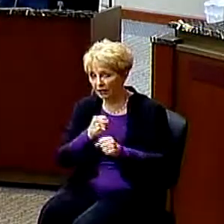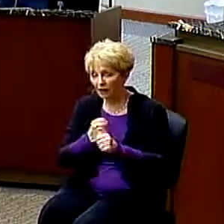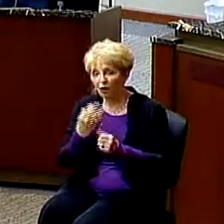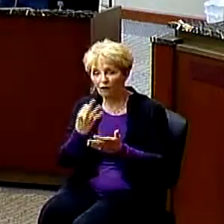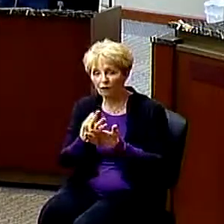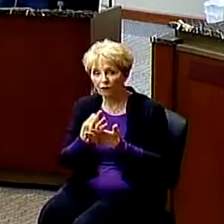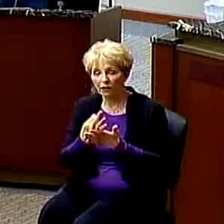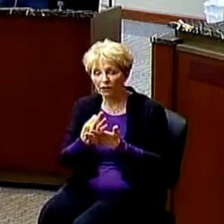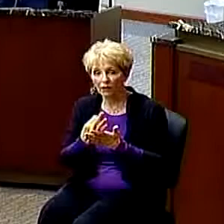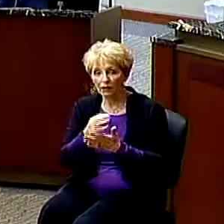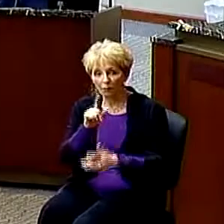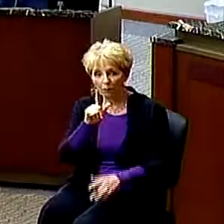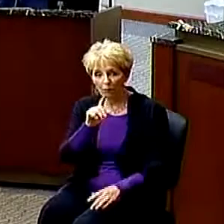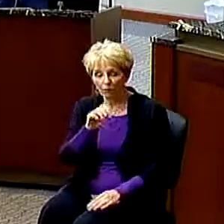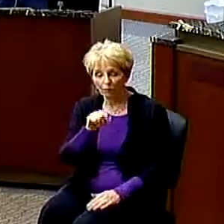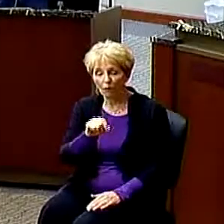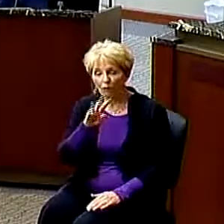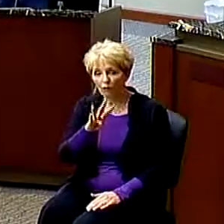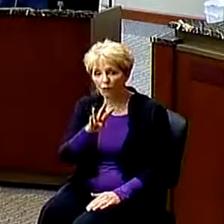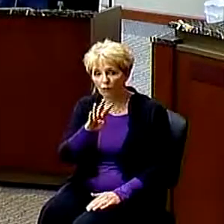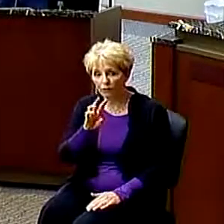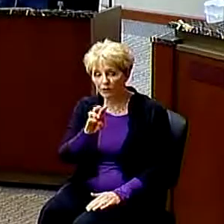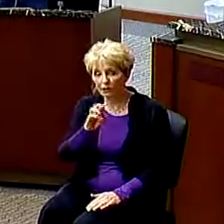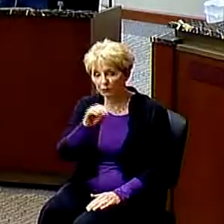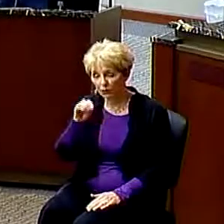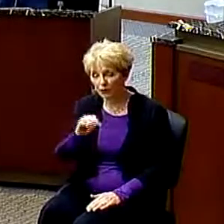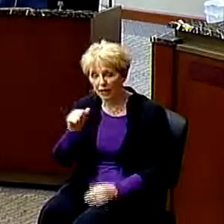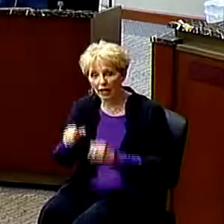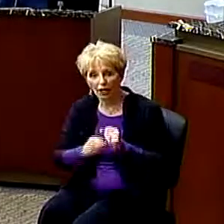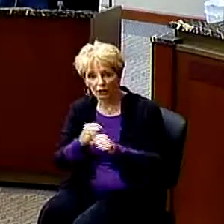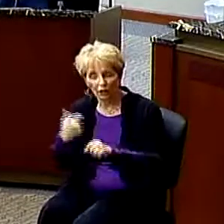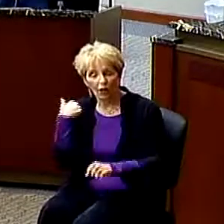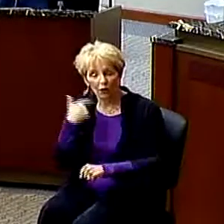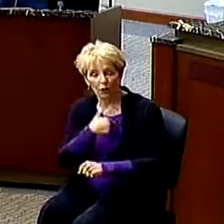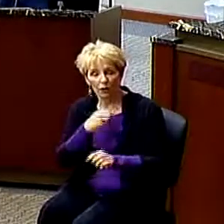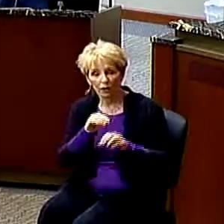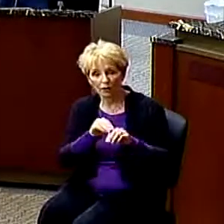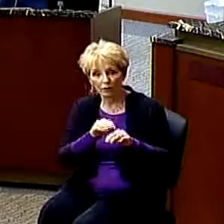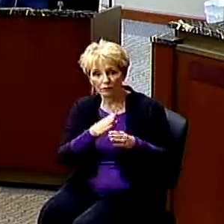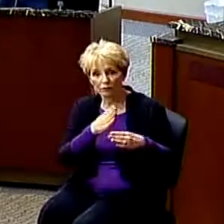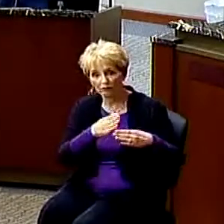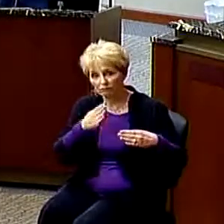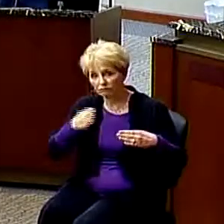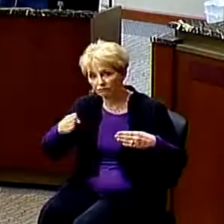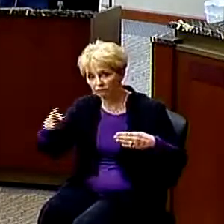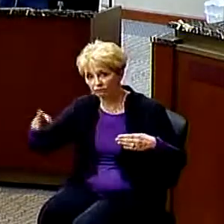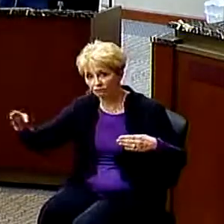is 0.46% a year. Well, I think we can spread it around and make it